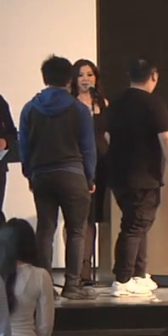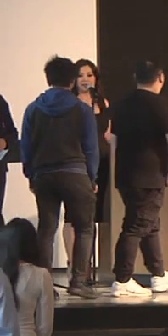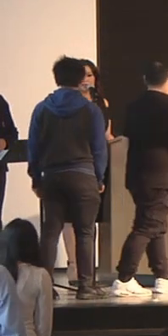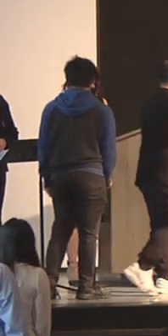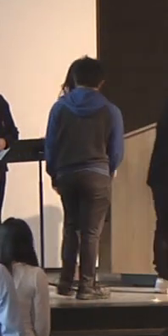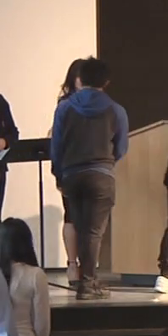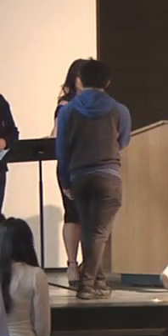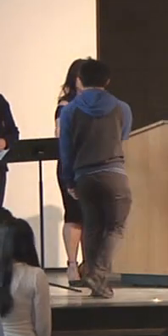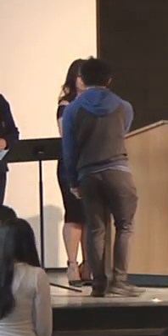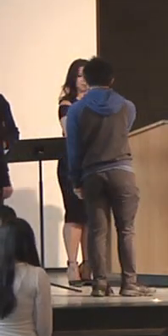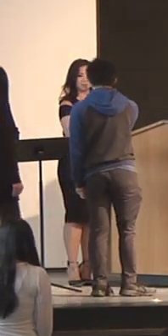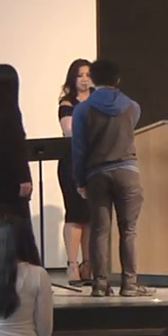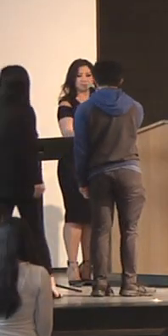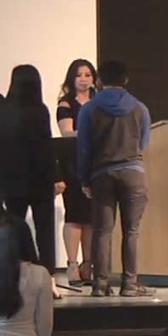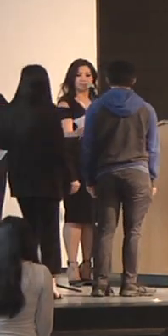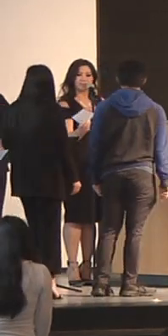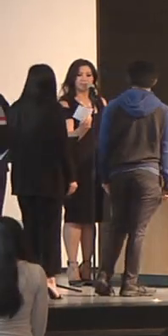Dang Vang,